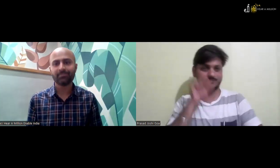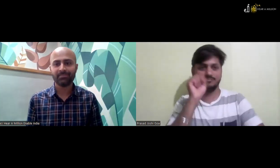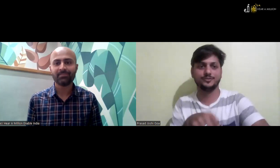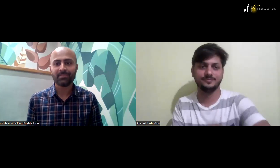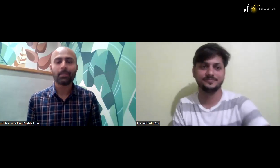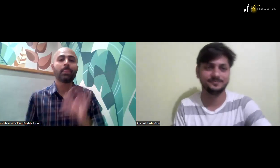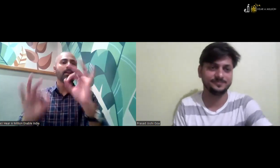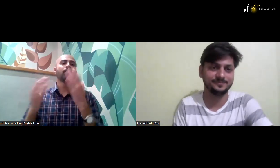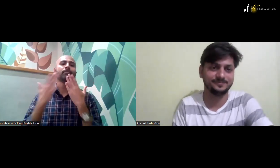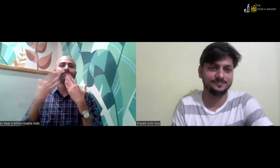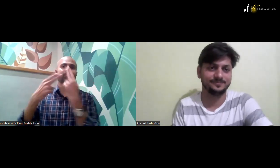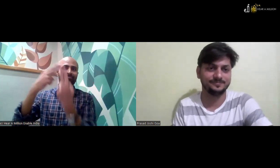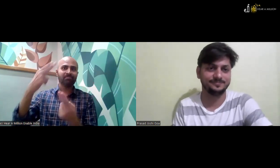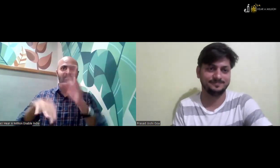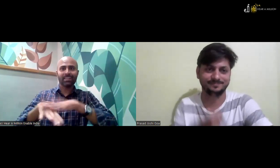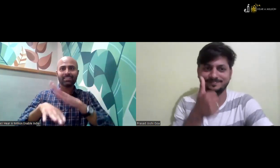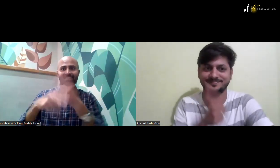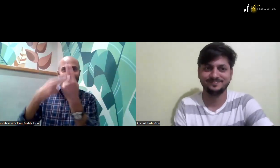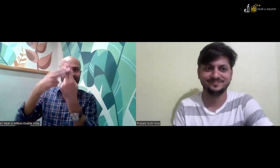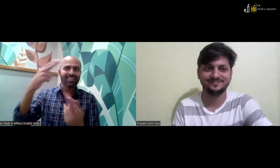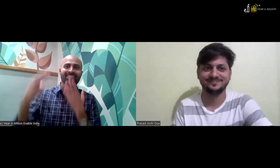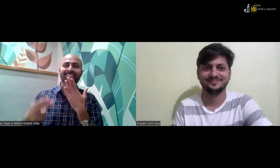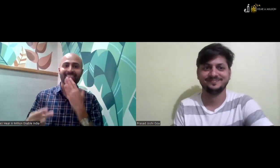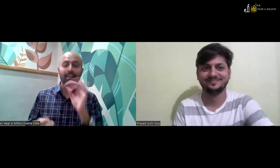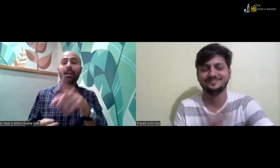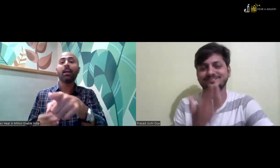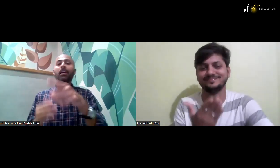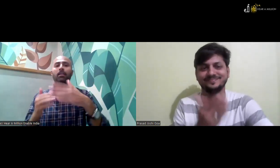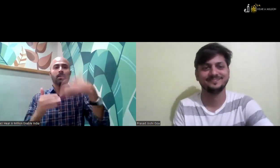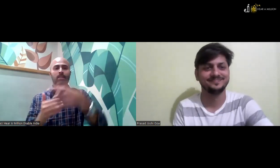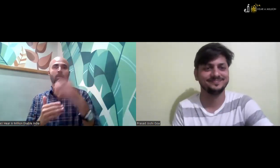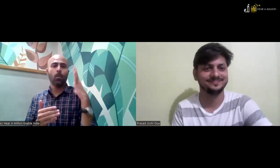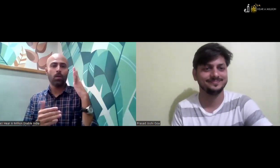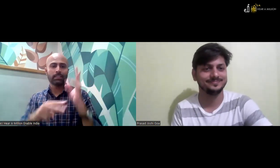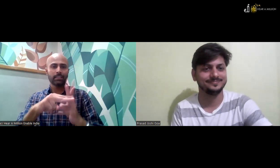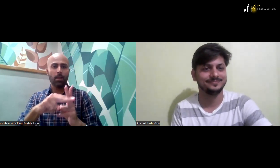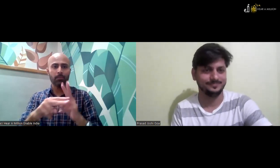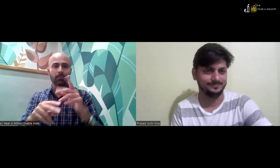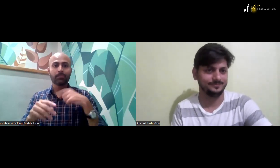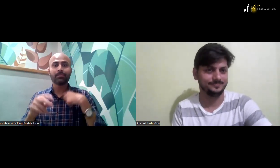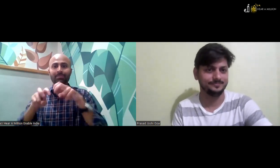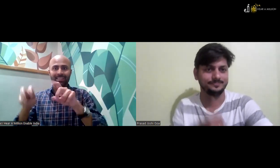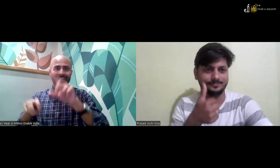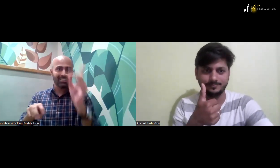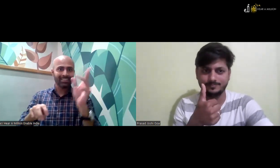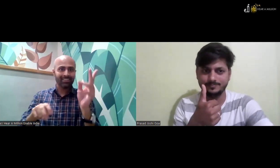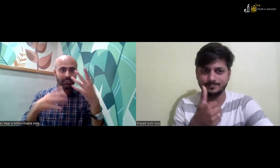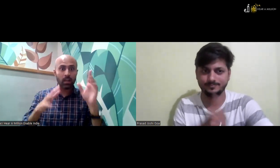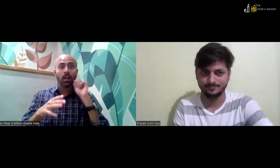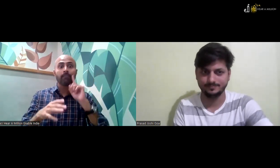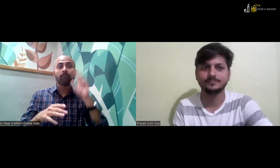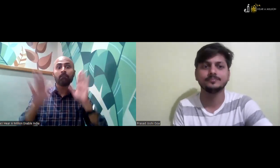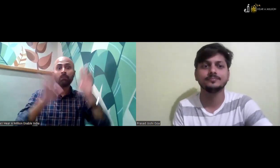yeah, the judge will decide. Thank you so much for sharing your experience. It was wonderful. So please be